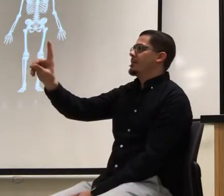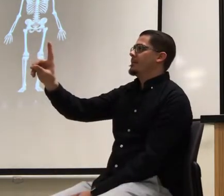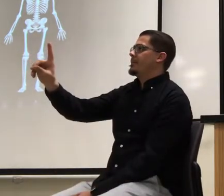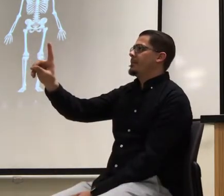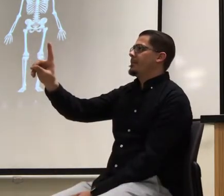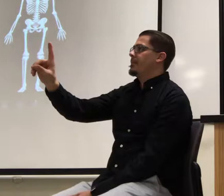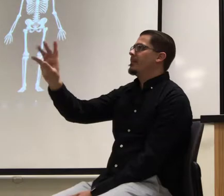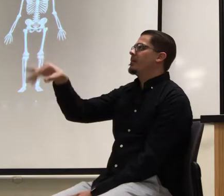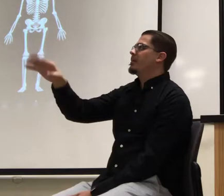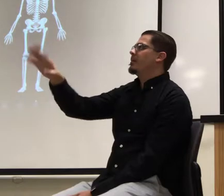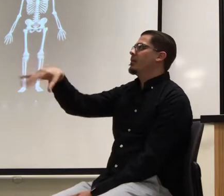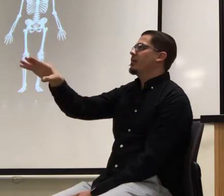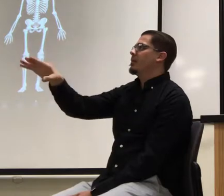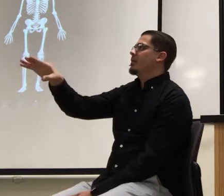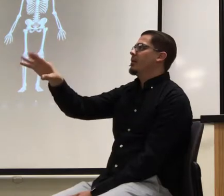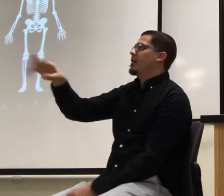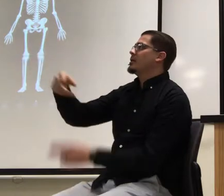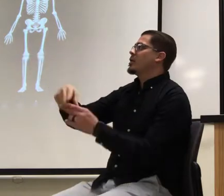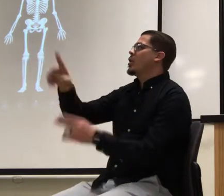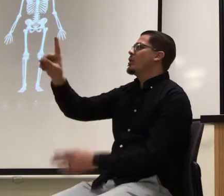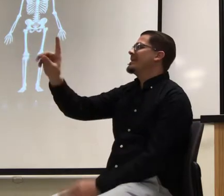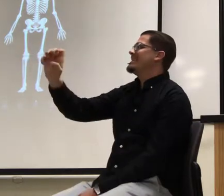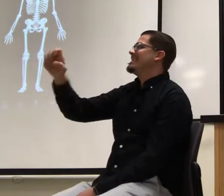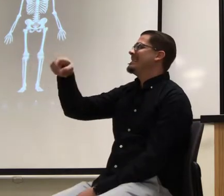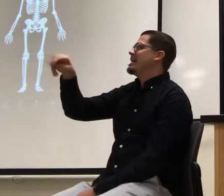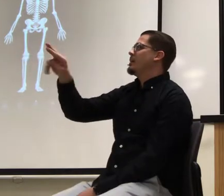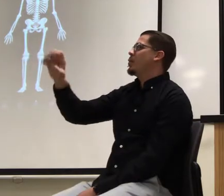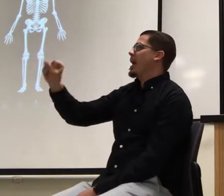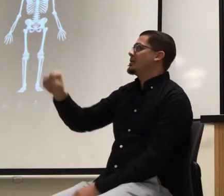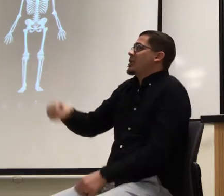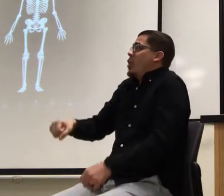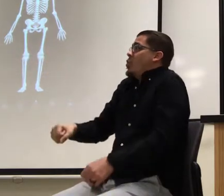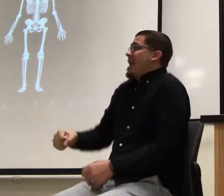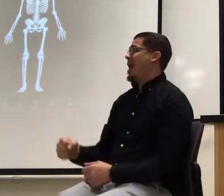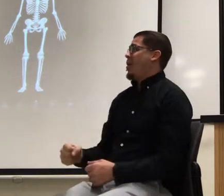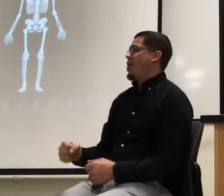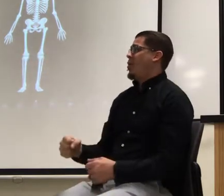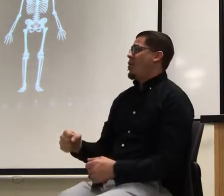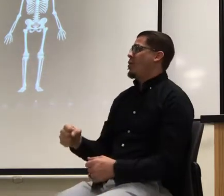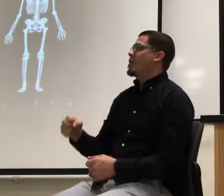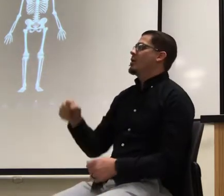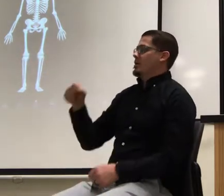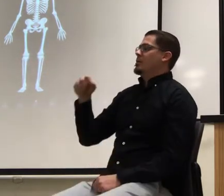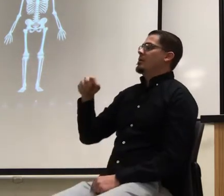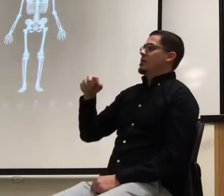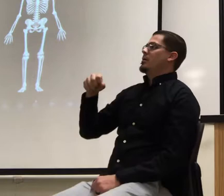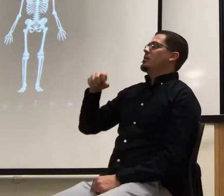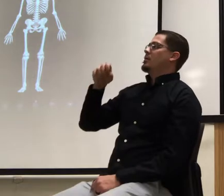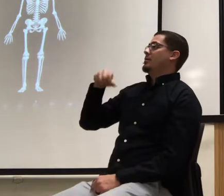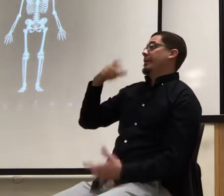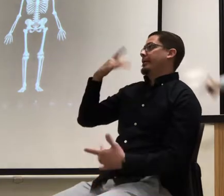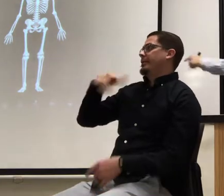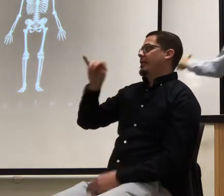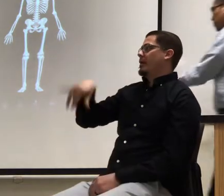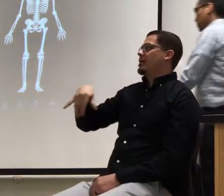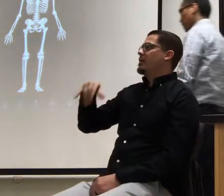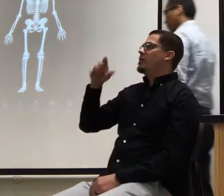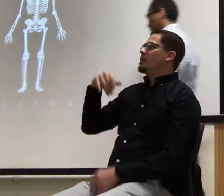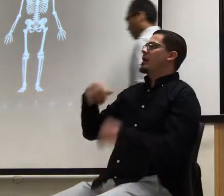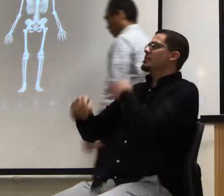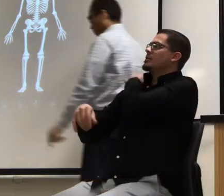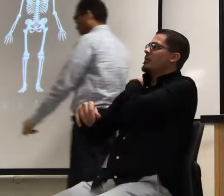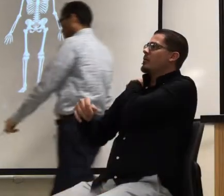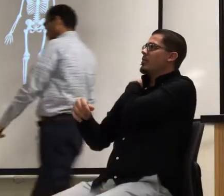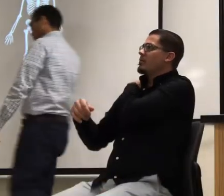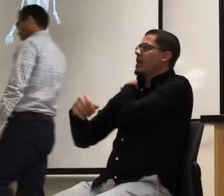go down a little bit. You can make the scapula slide forward a little bit. Let me get Mr.